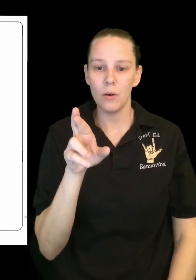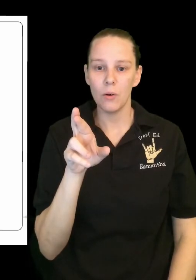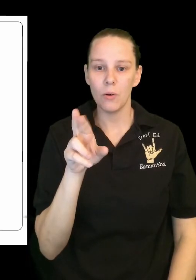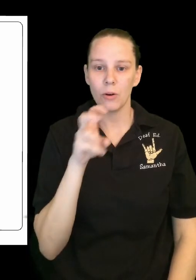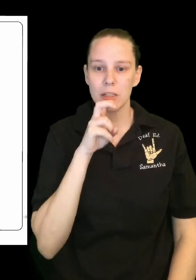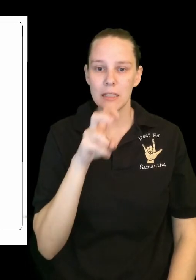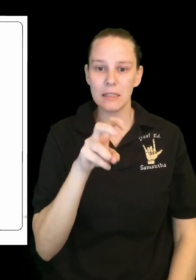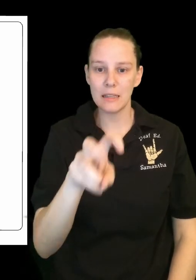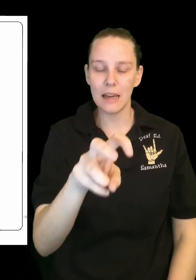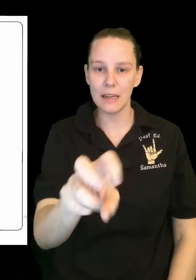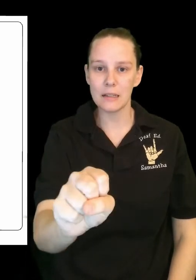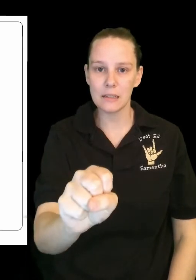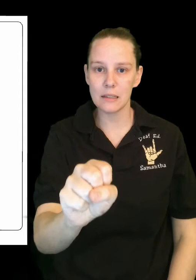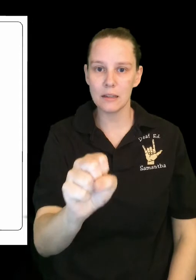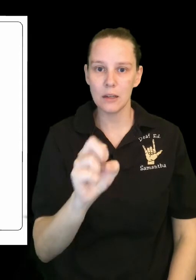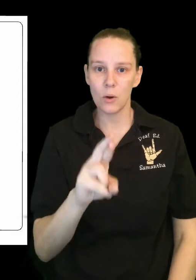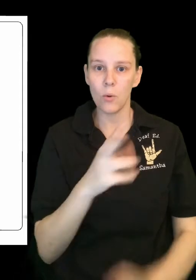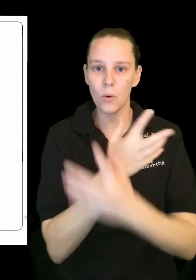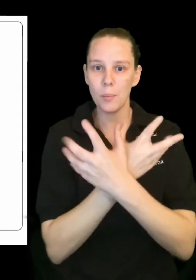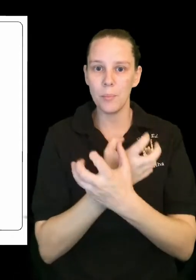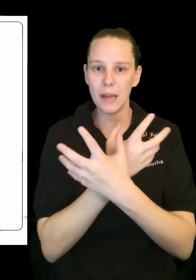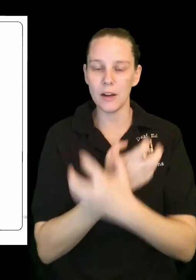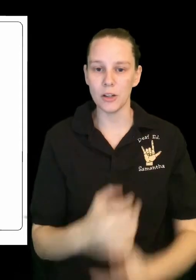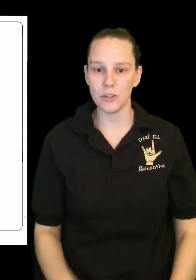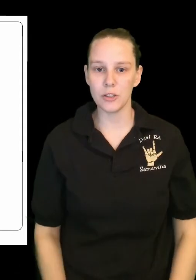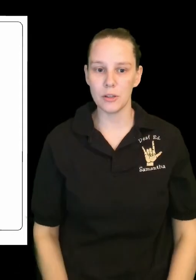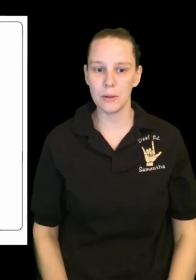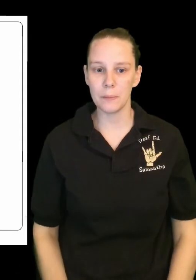or snakes or bears.